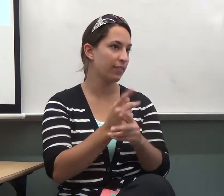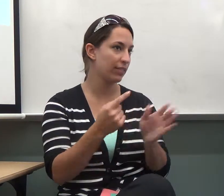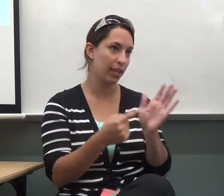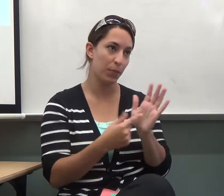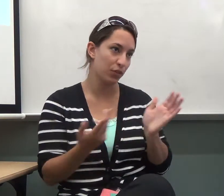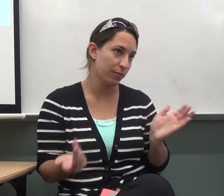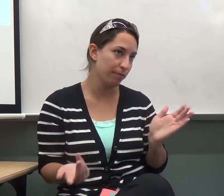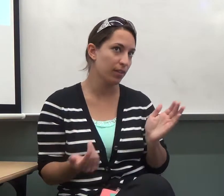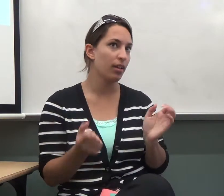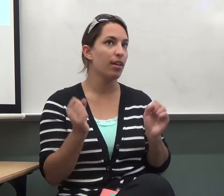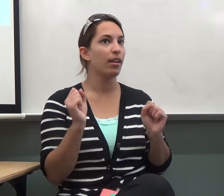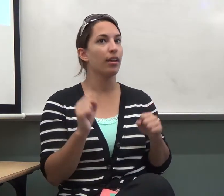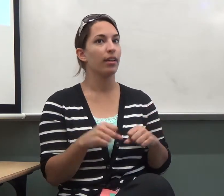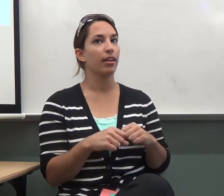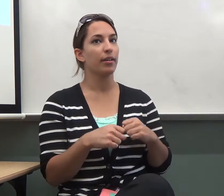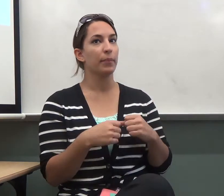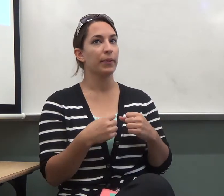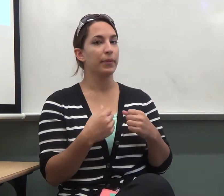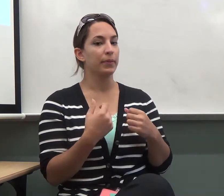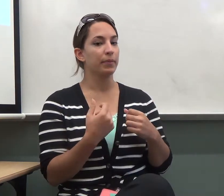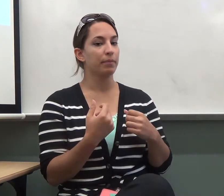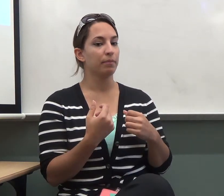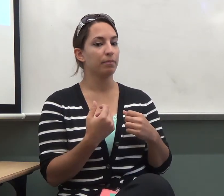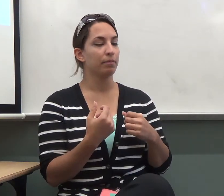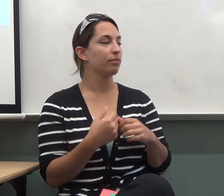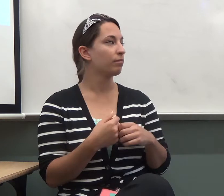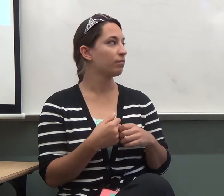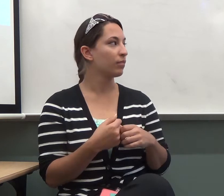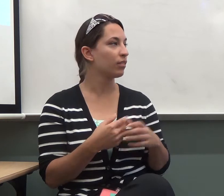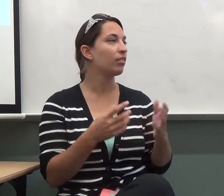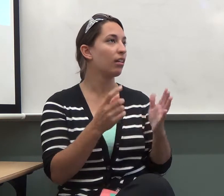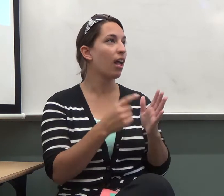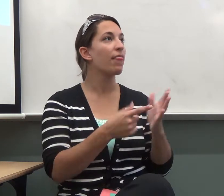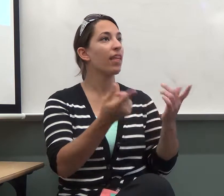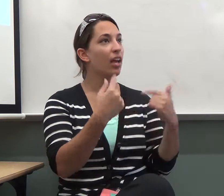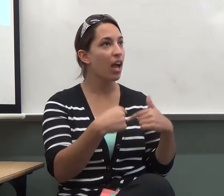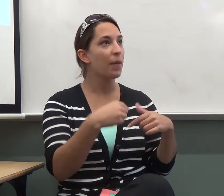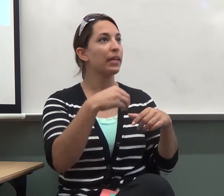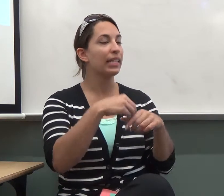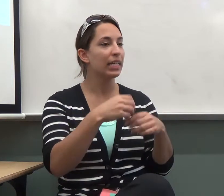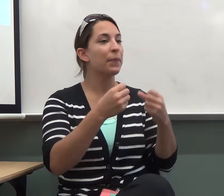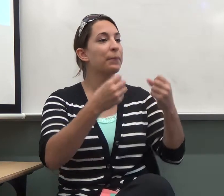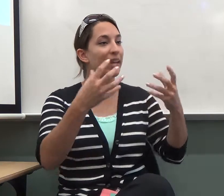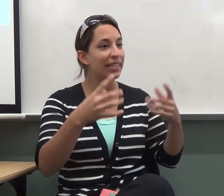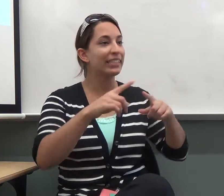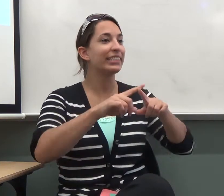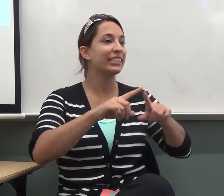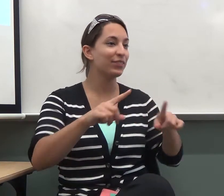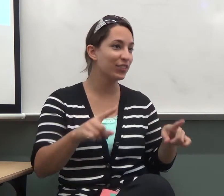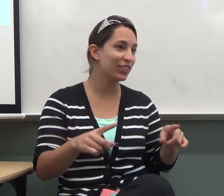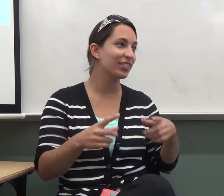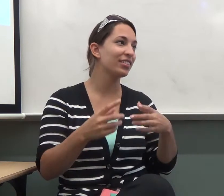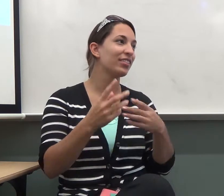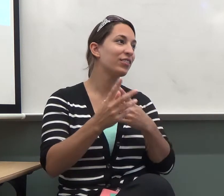They come in many different forms.